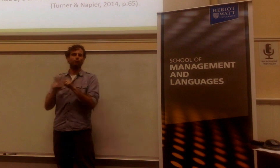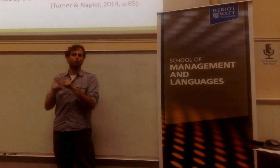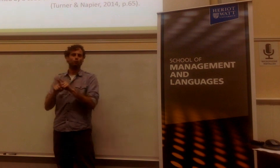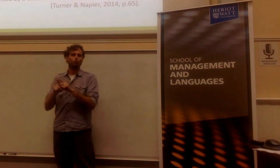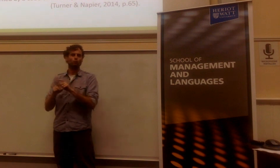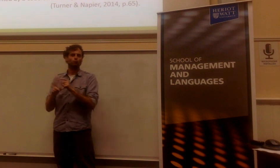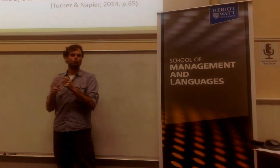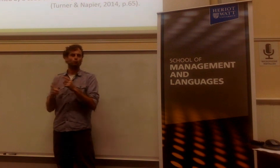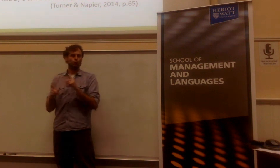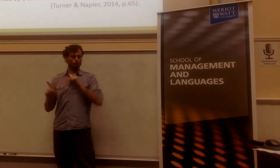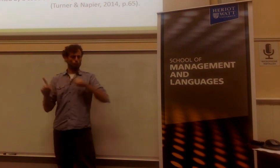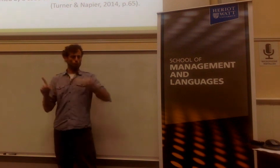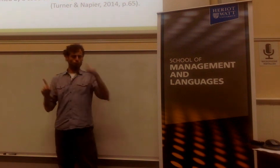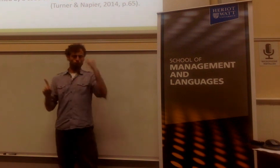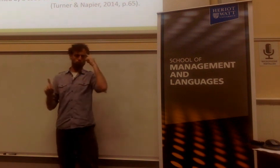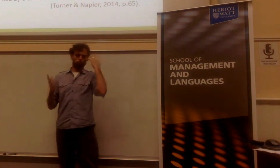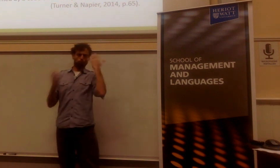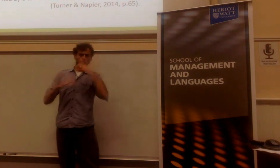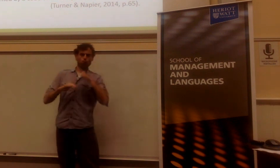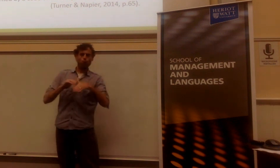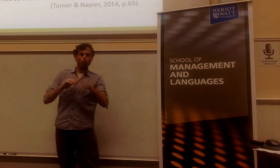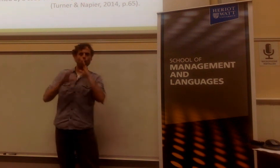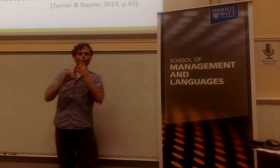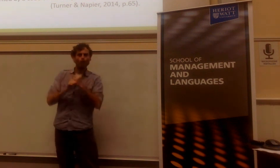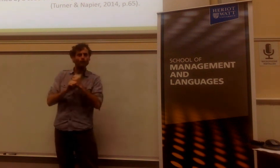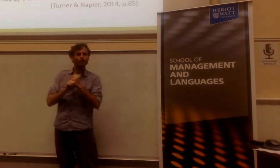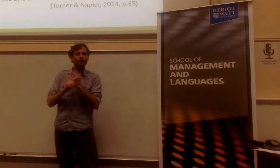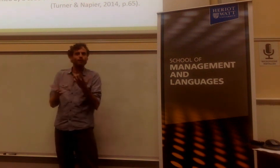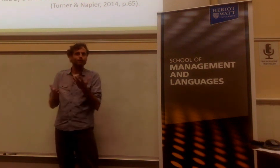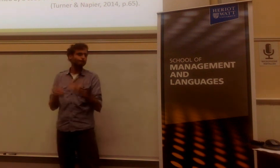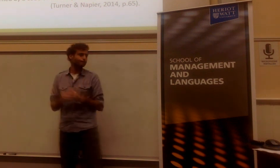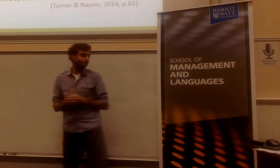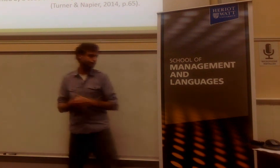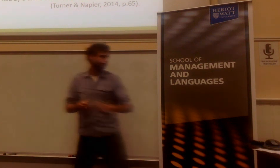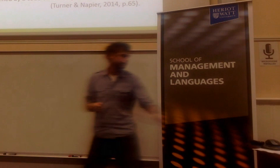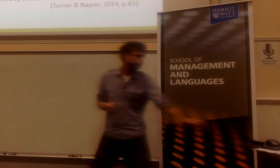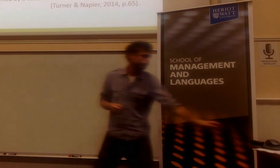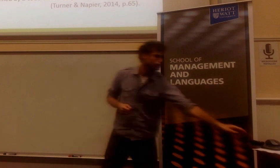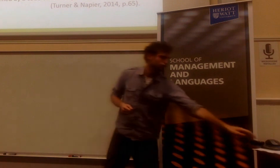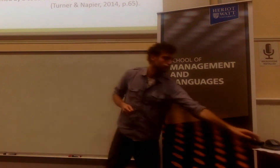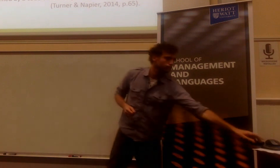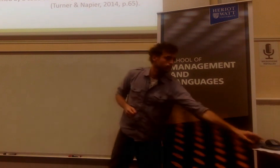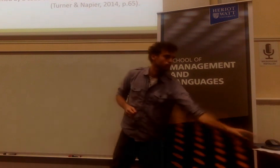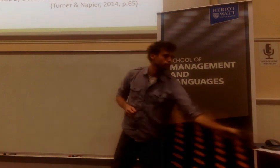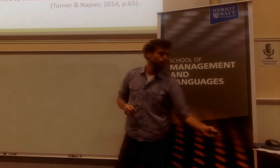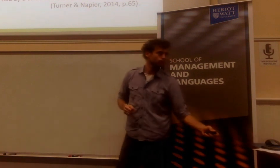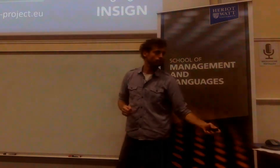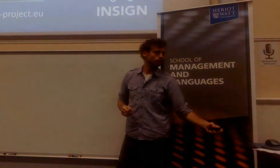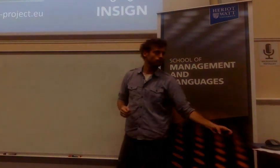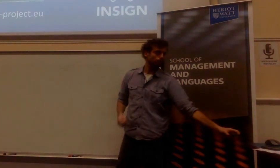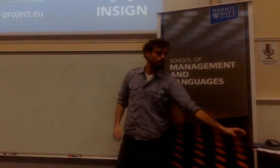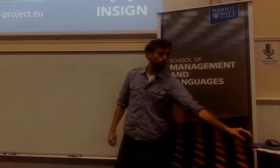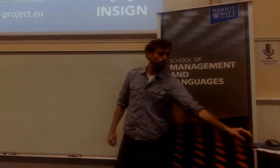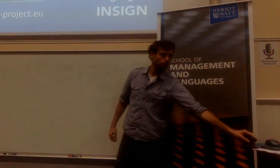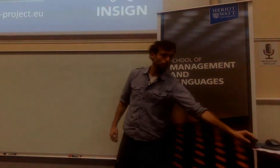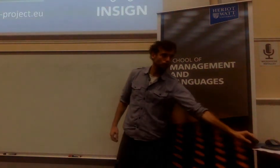and to adhere to a code of ethics. Because as we know, the deaf participants in our study commented on their